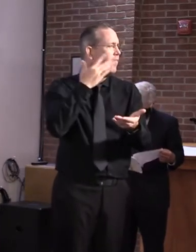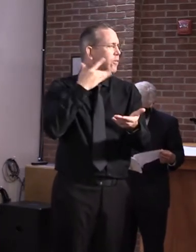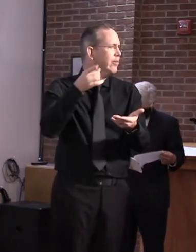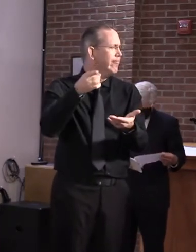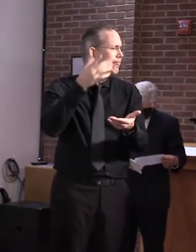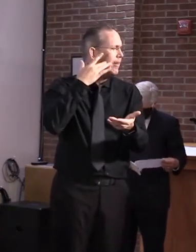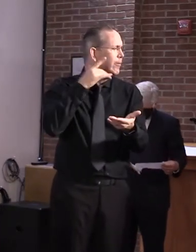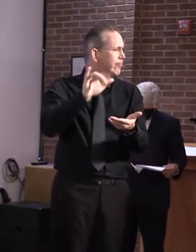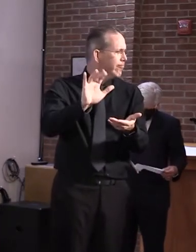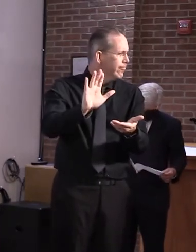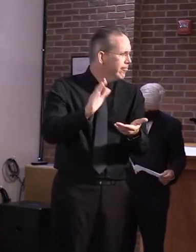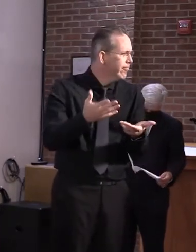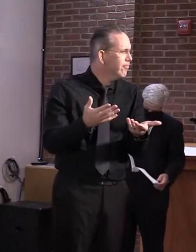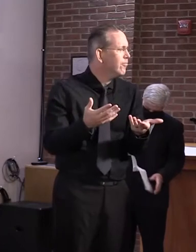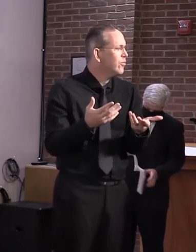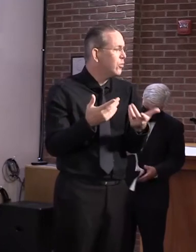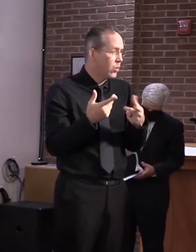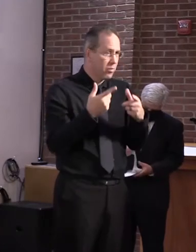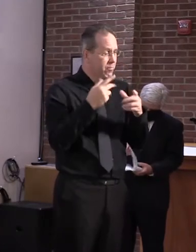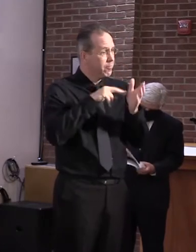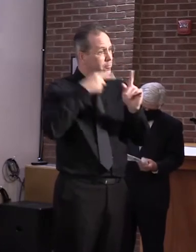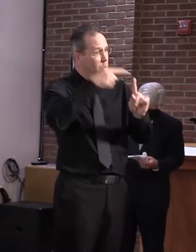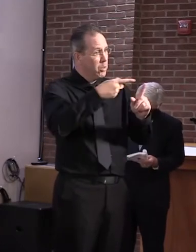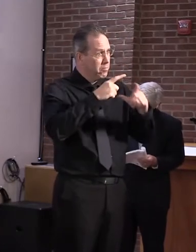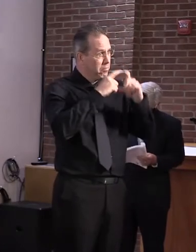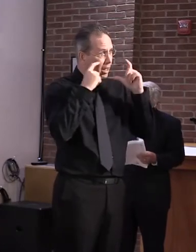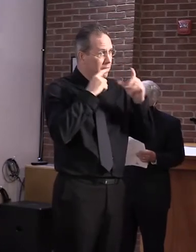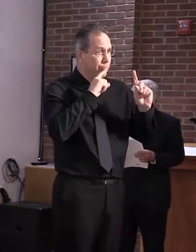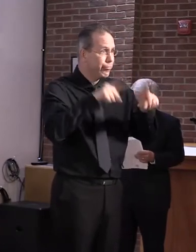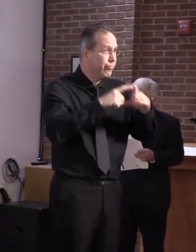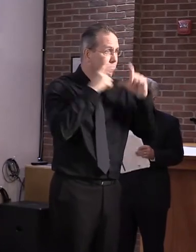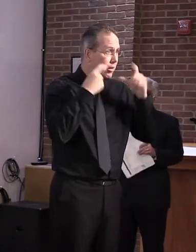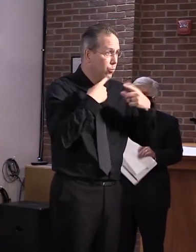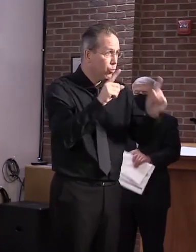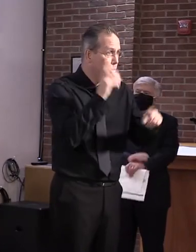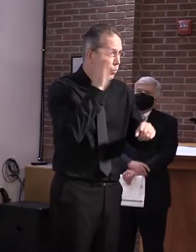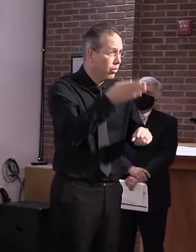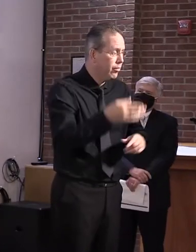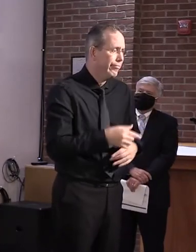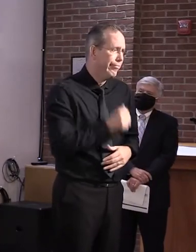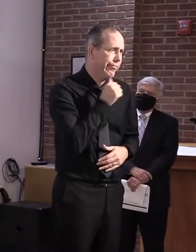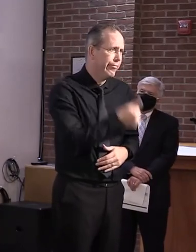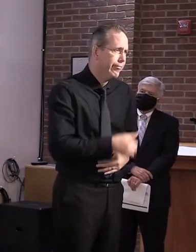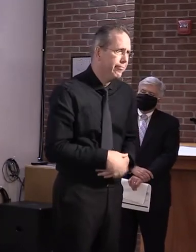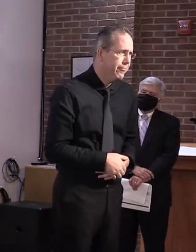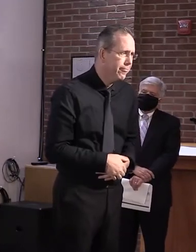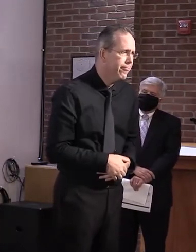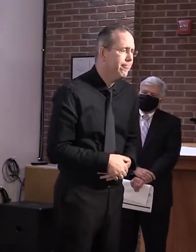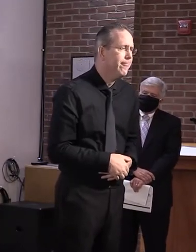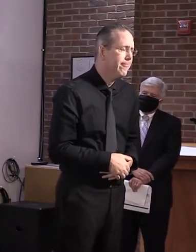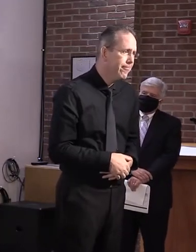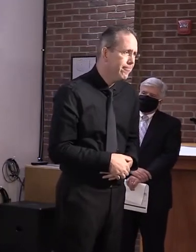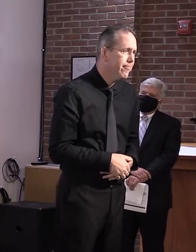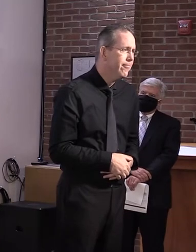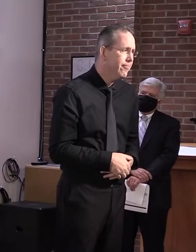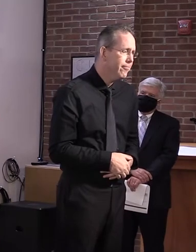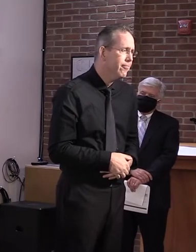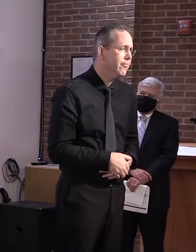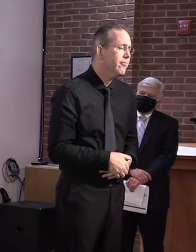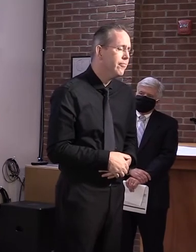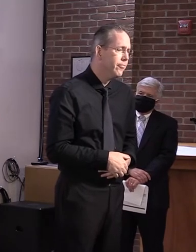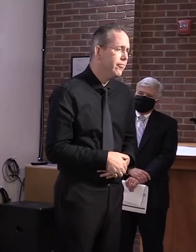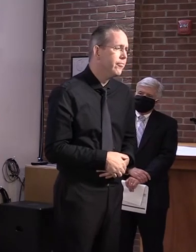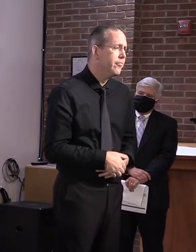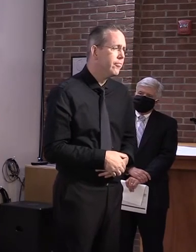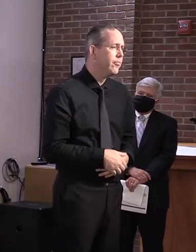they probably, the masks do work. We promote that. I believe it's a great way to keep others safe, but they are not able